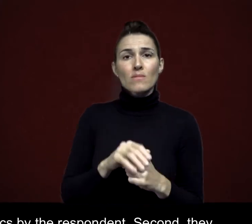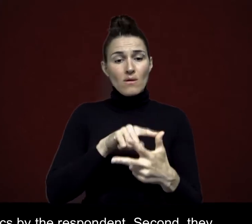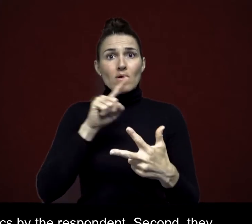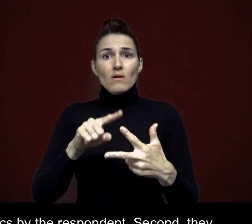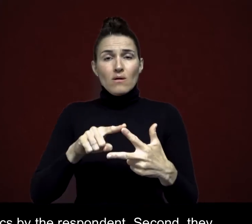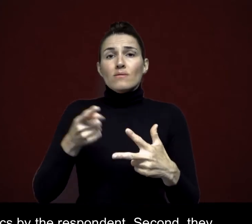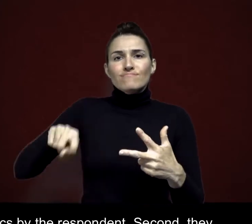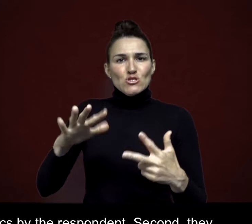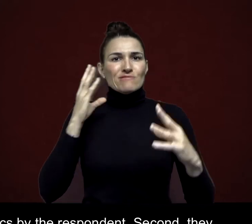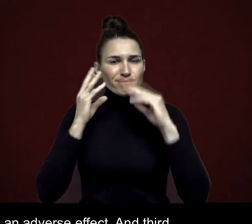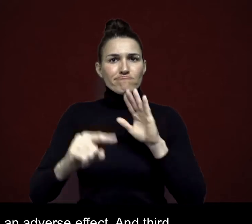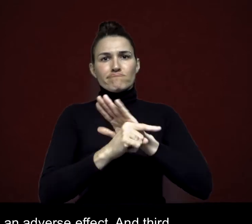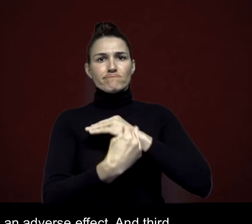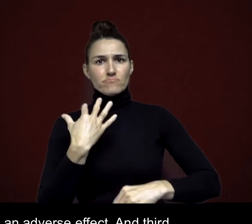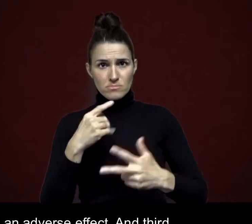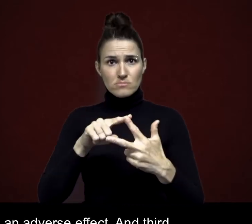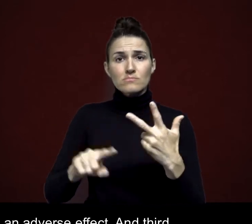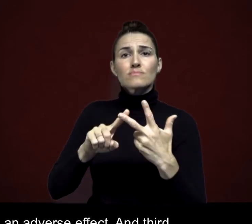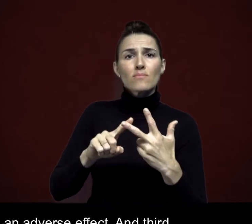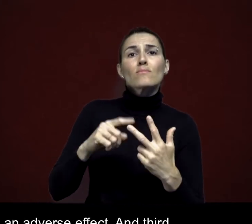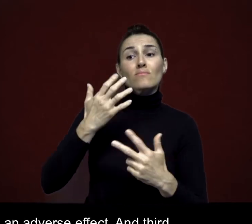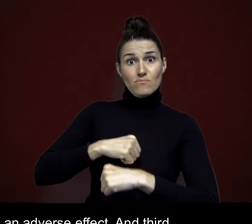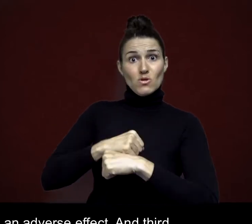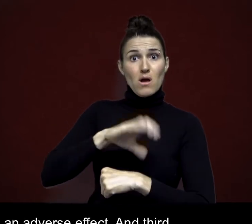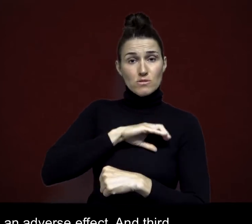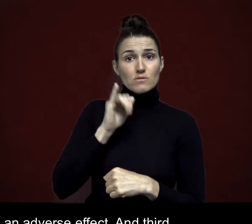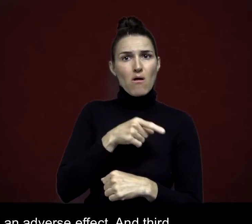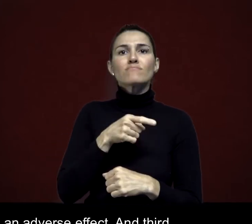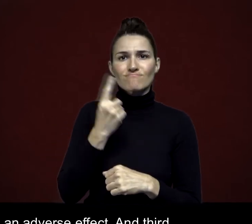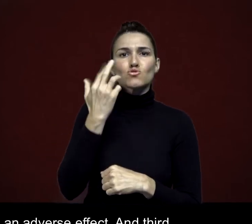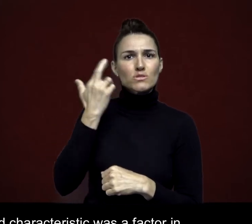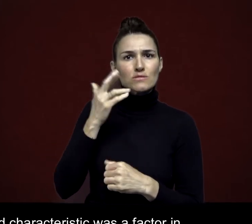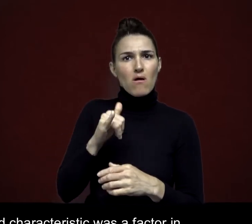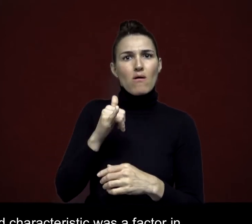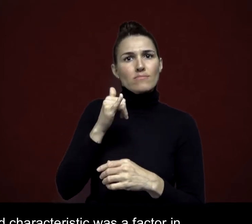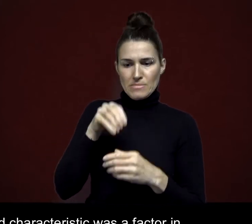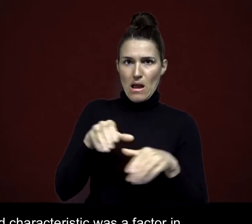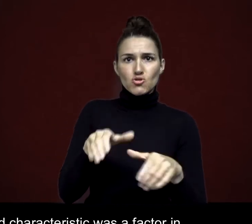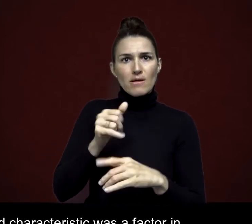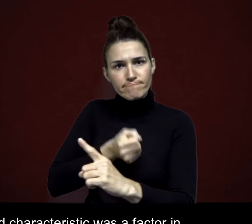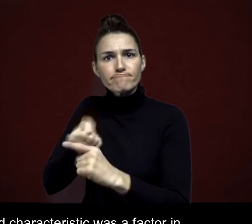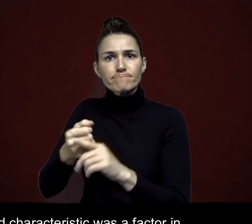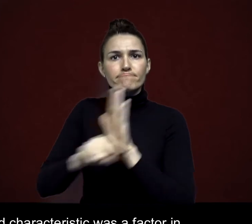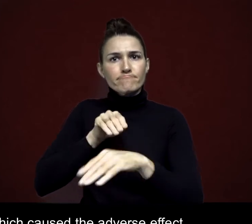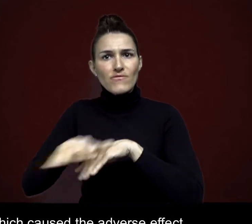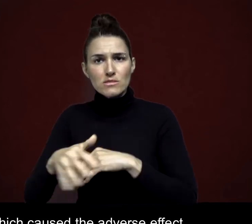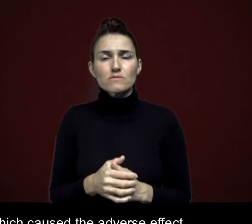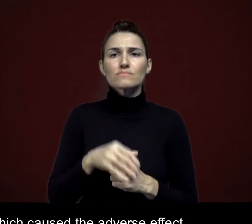respondent. Second, they experienced an adverse effect. And third, the protected characteristic was a factor in the action which caused